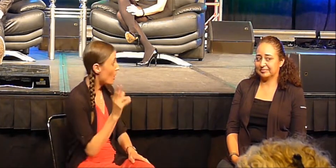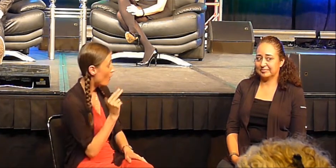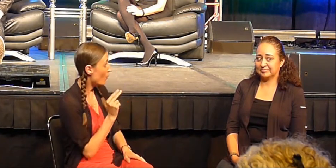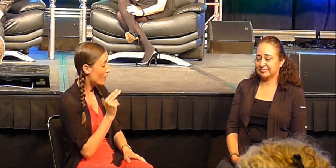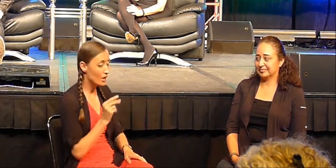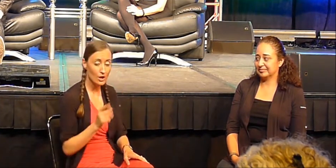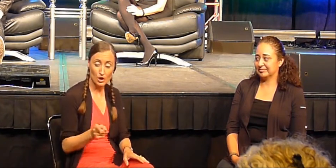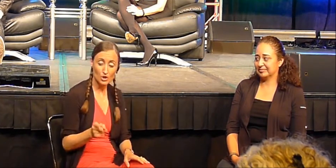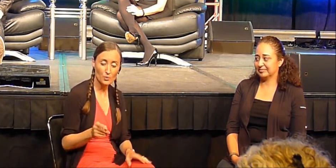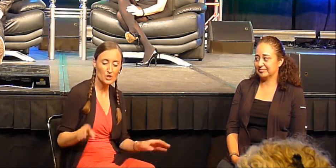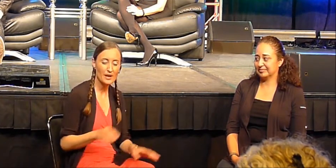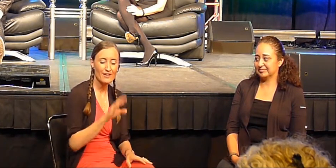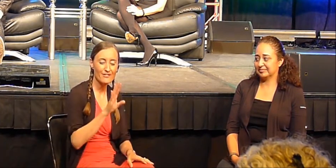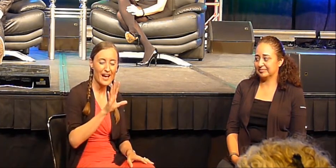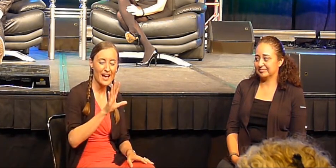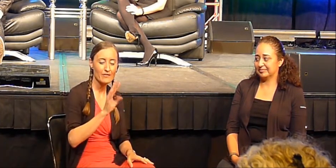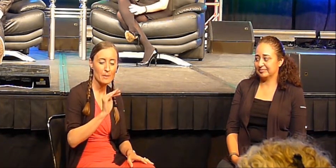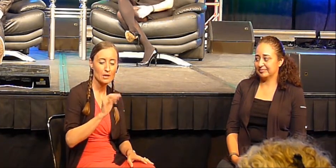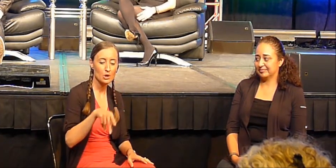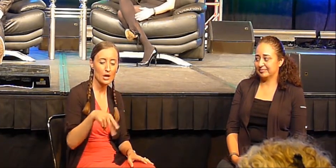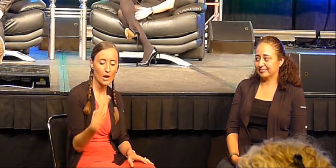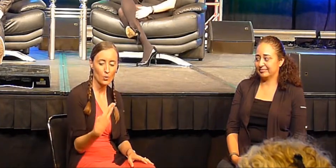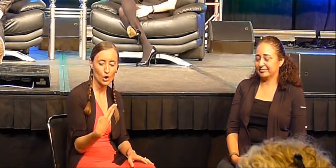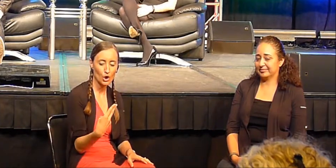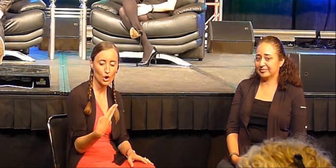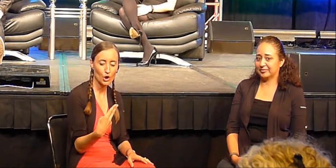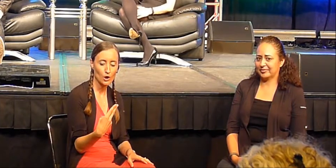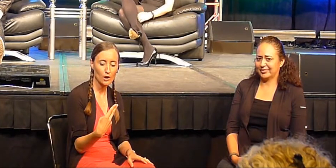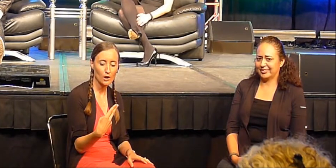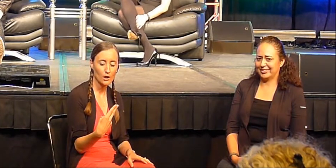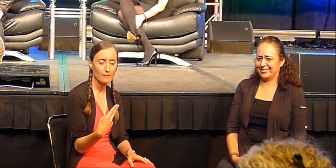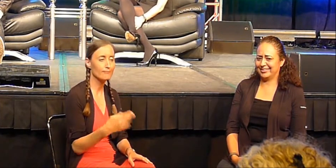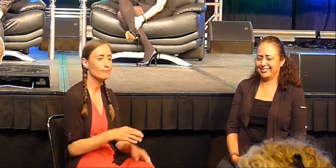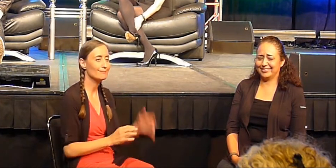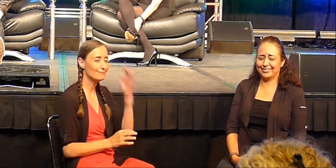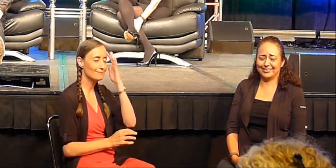says, you were doing 5 miles an hour.